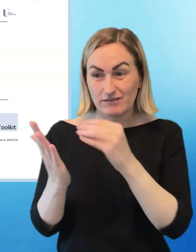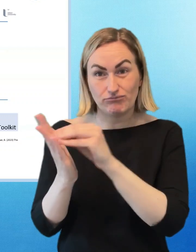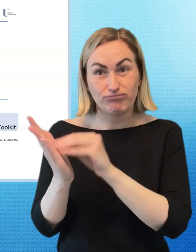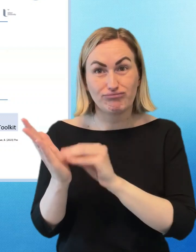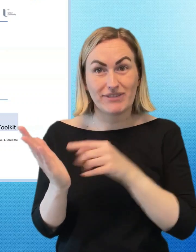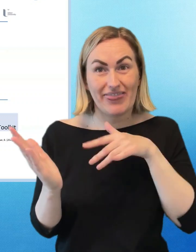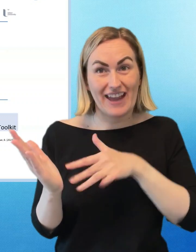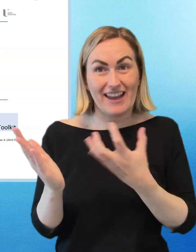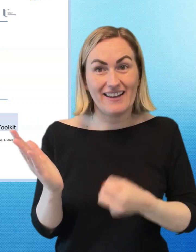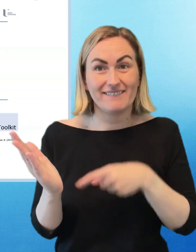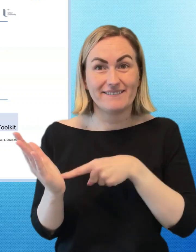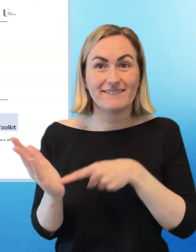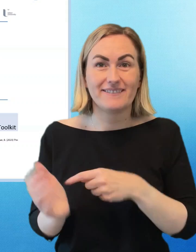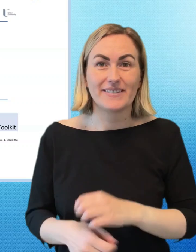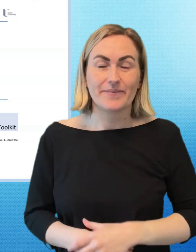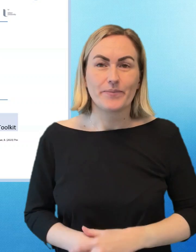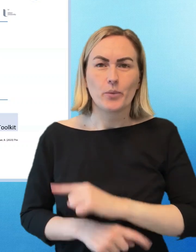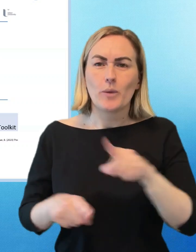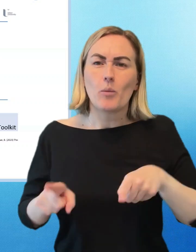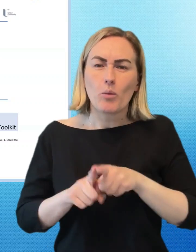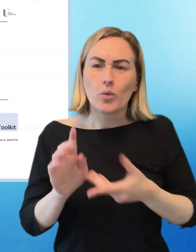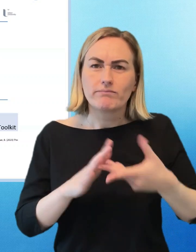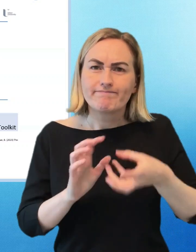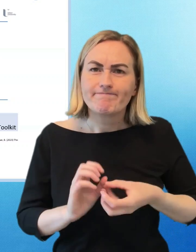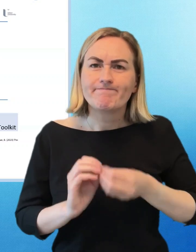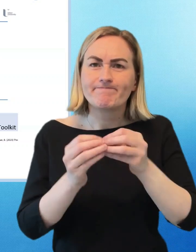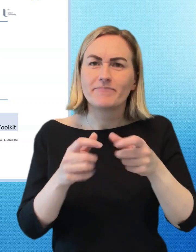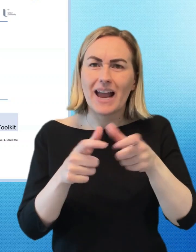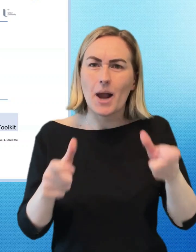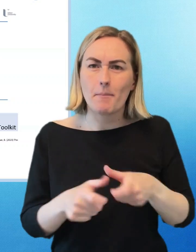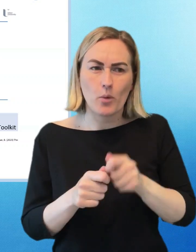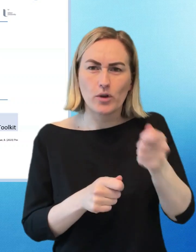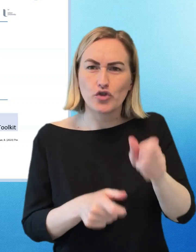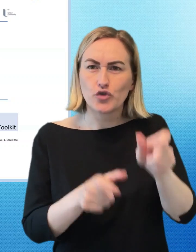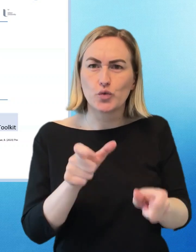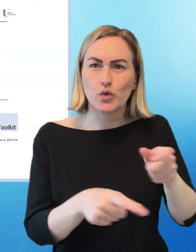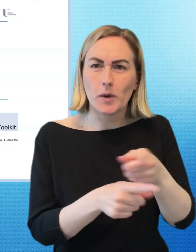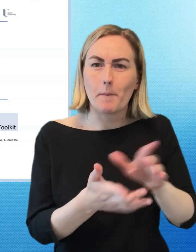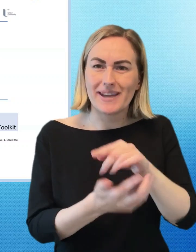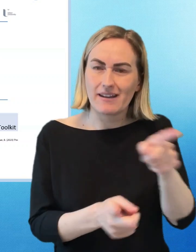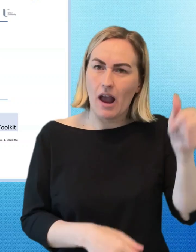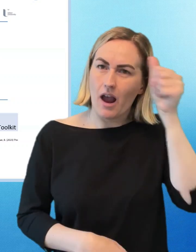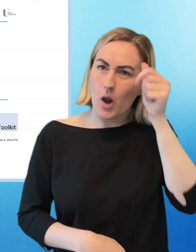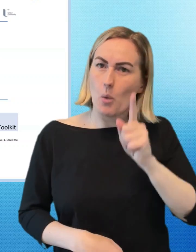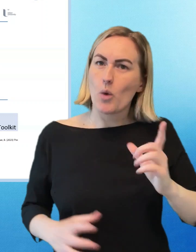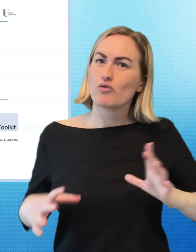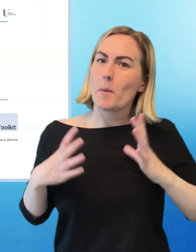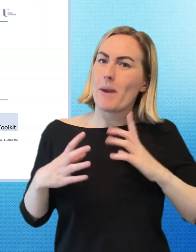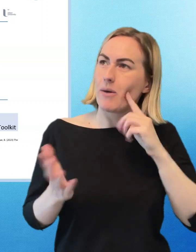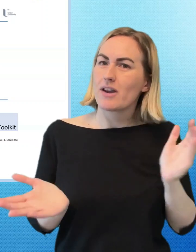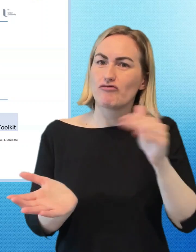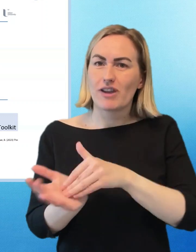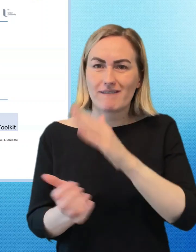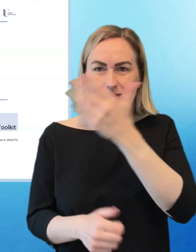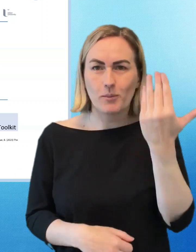period. We also created a student handbook so that students knew what to be prepared for as they came along